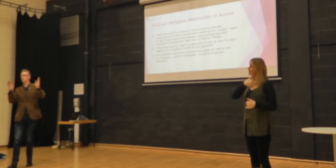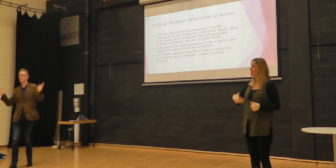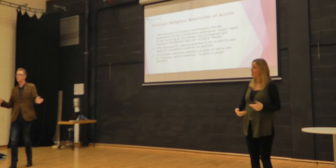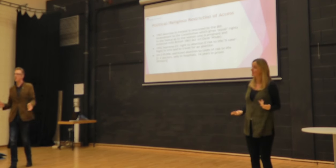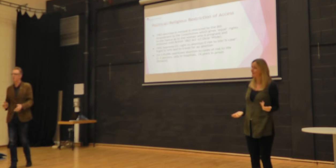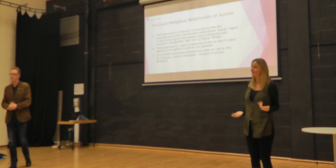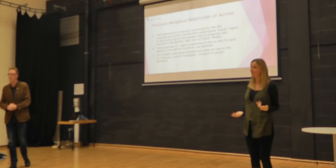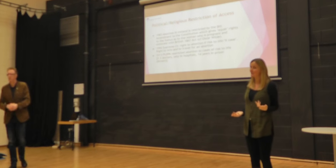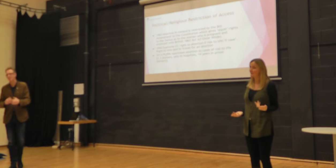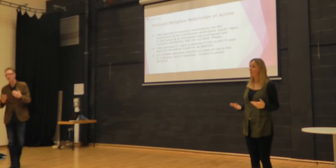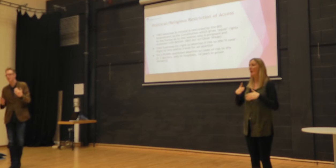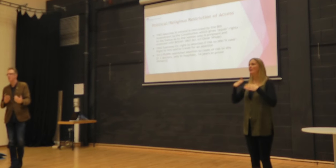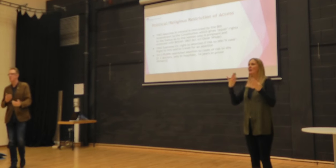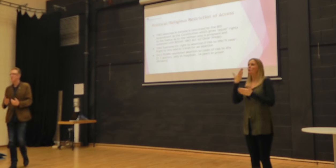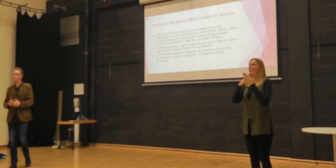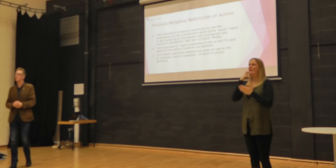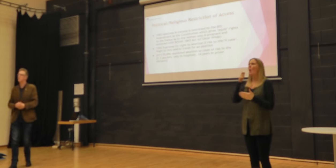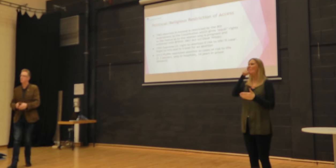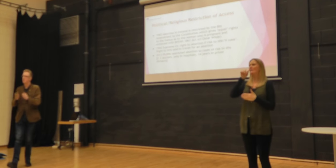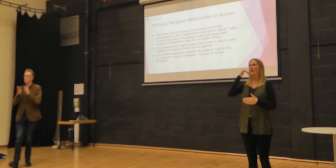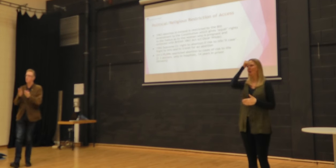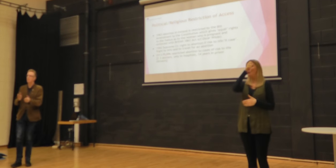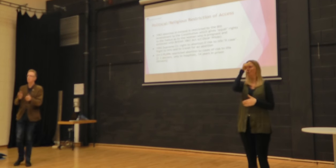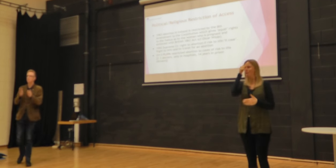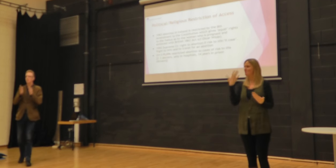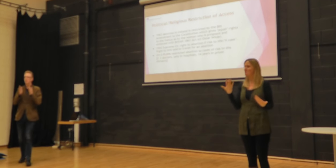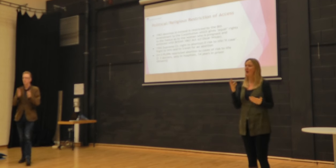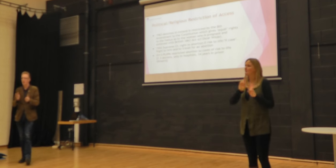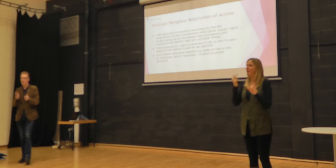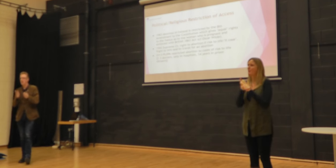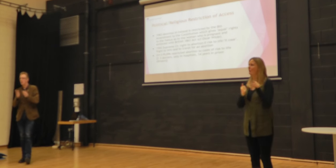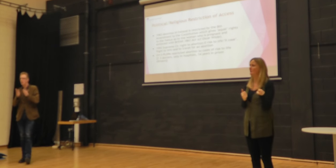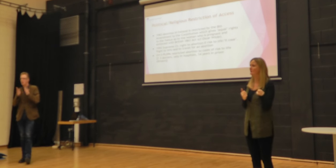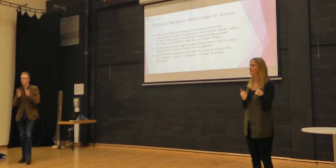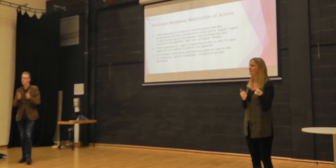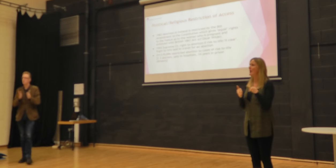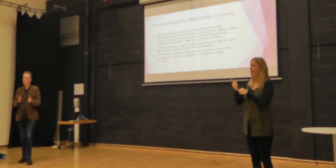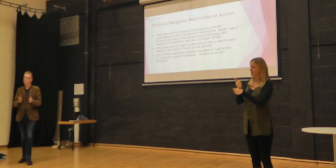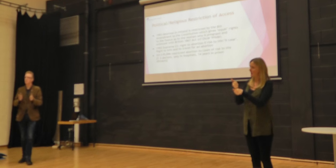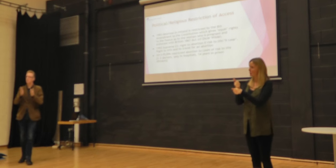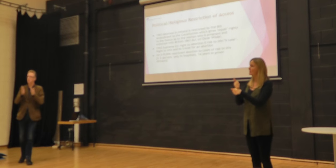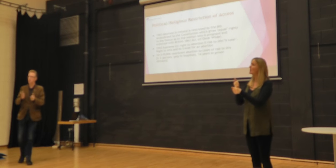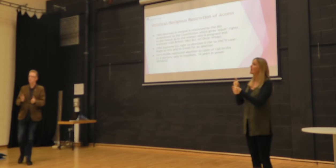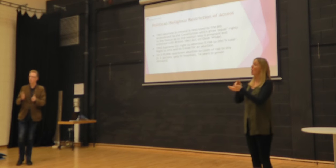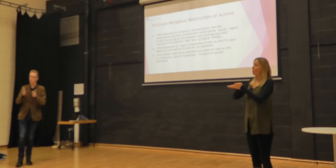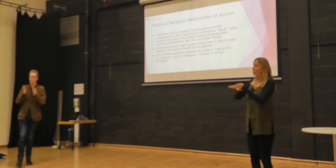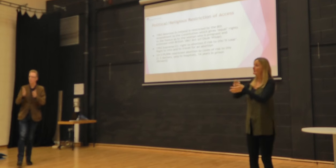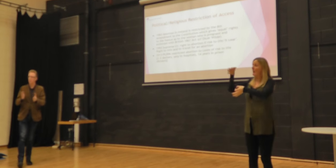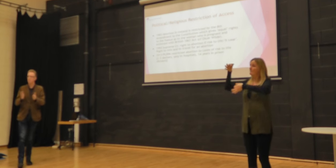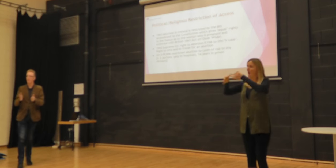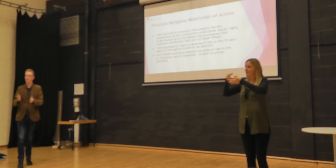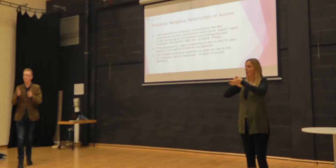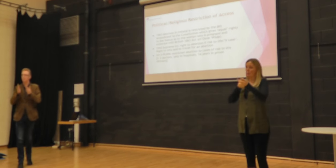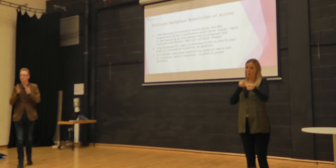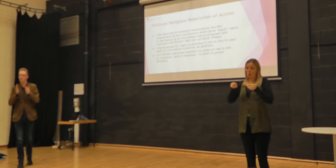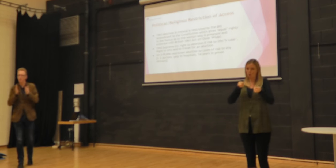then you can say, well, it's mainly Christian. Well, it is and it isn't. It is about using politics to control